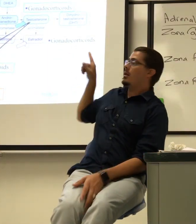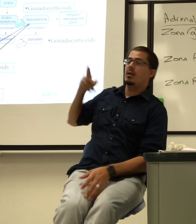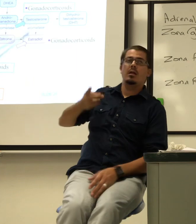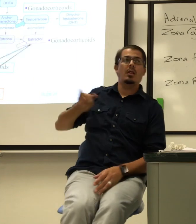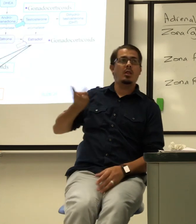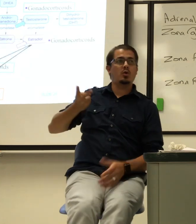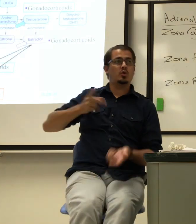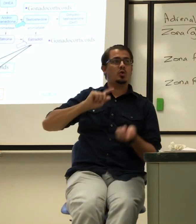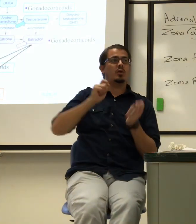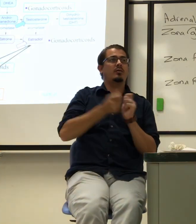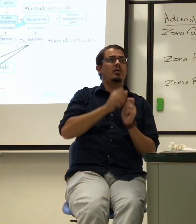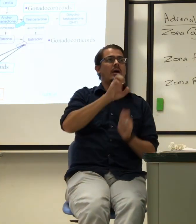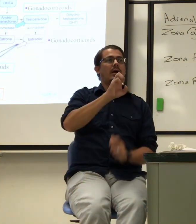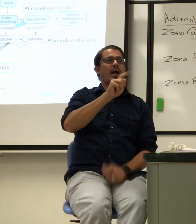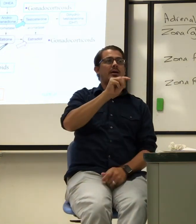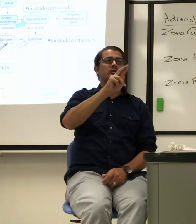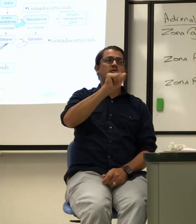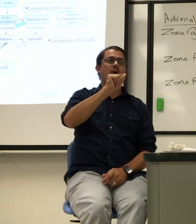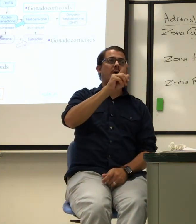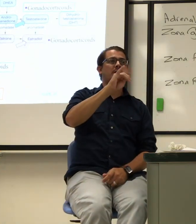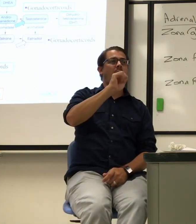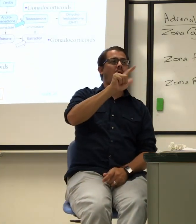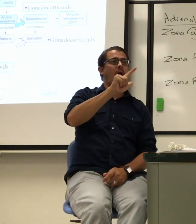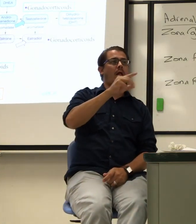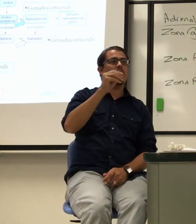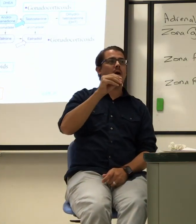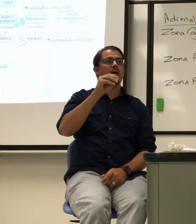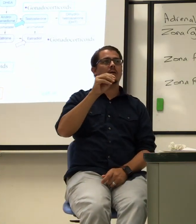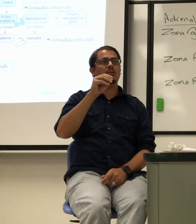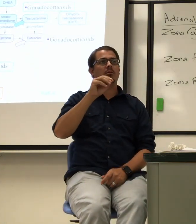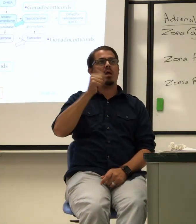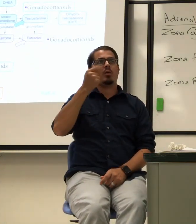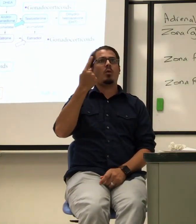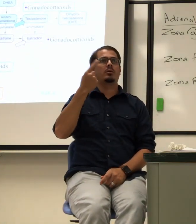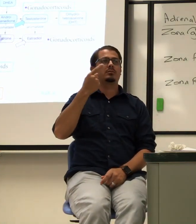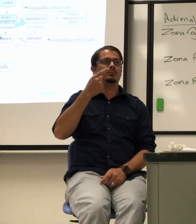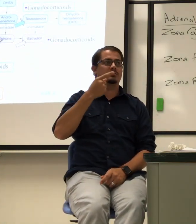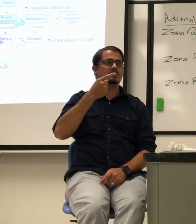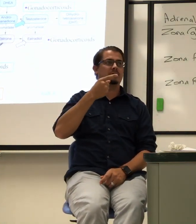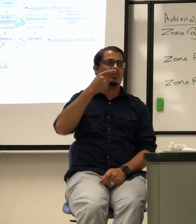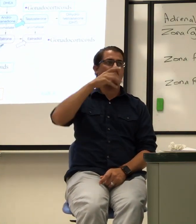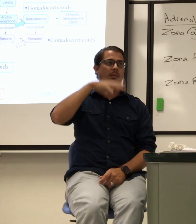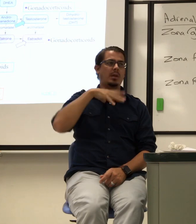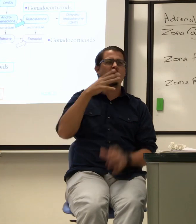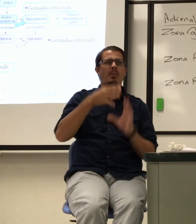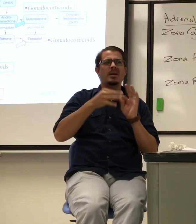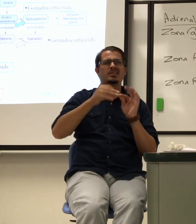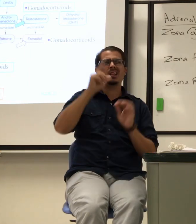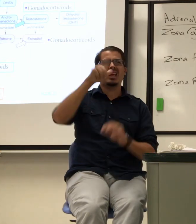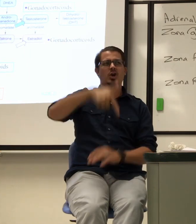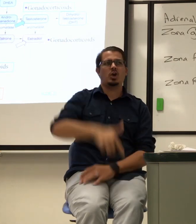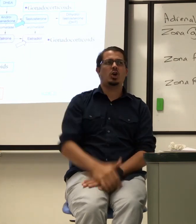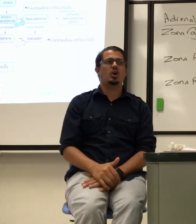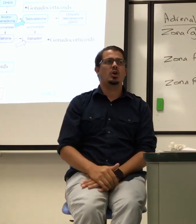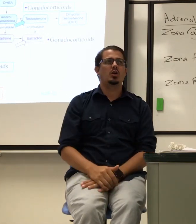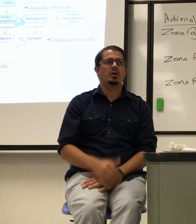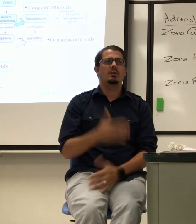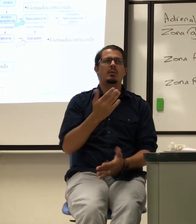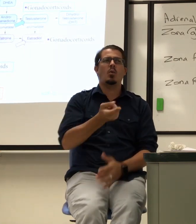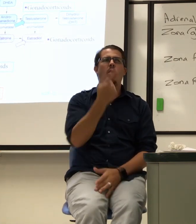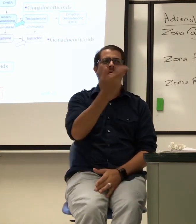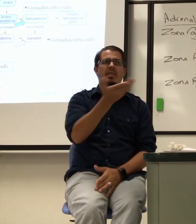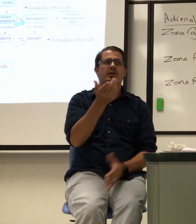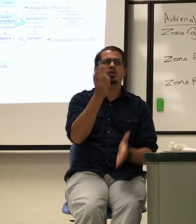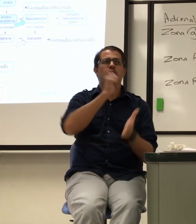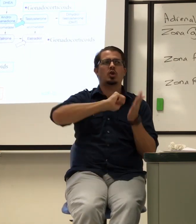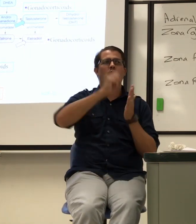to estradiol and estrone via aromatase. Okay, so I'll mention that again later, so that might be one thing to circle if you